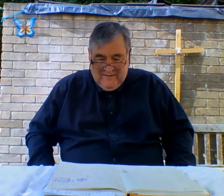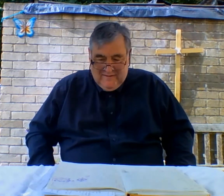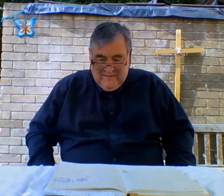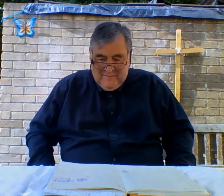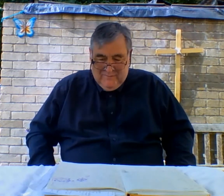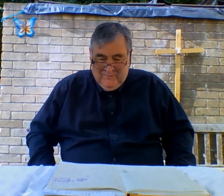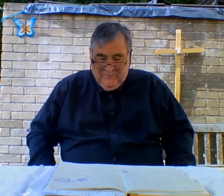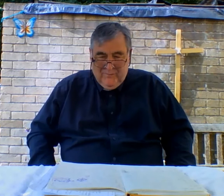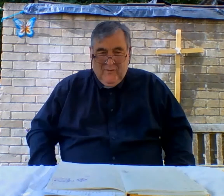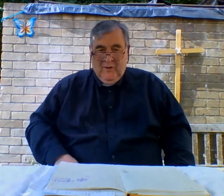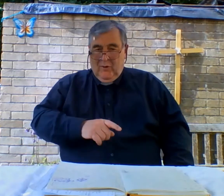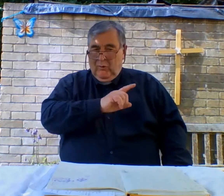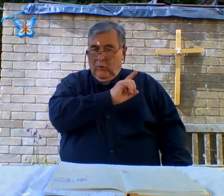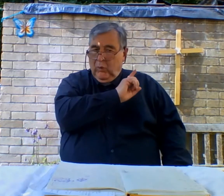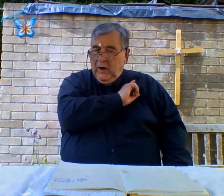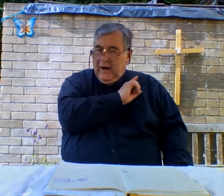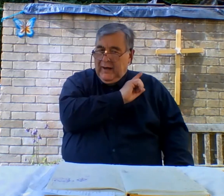faces. Why?